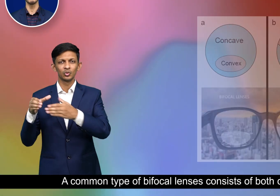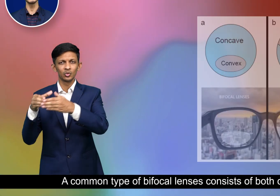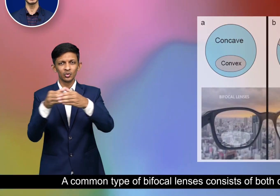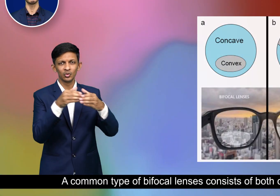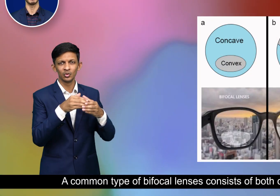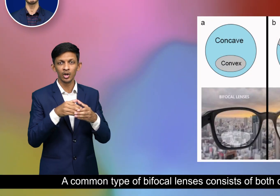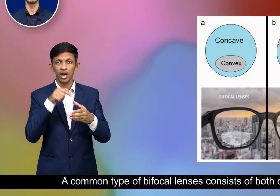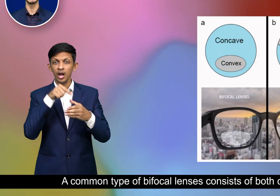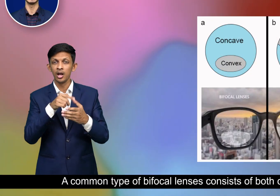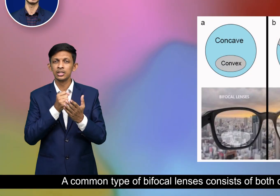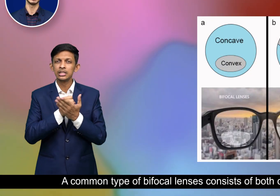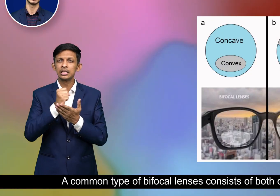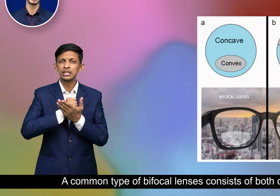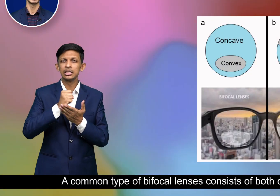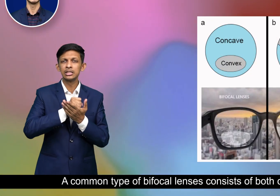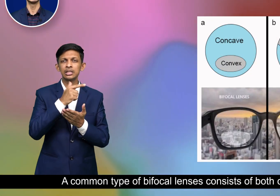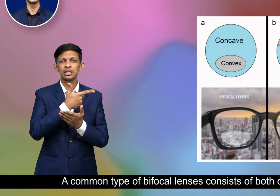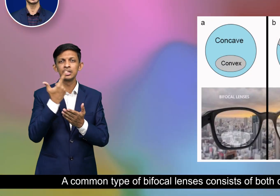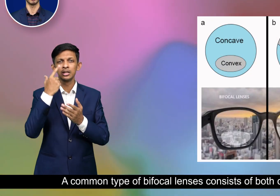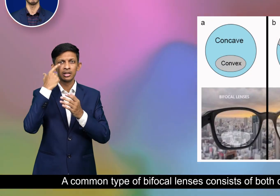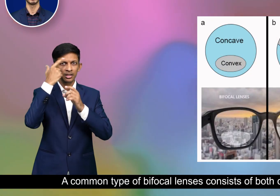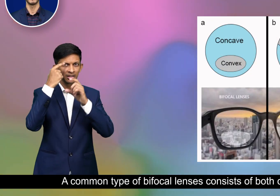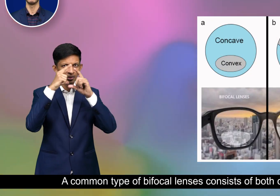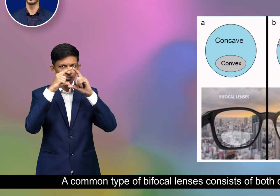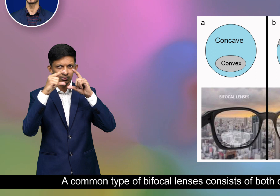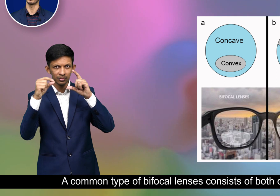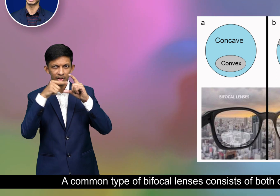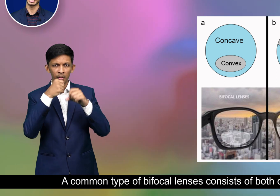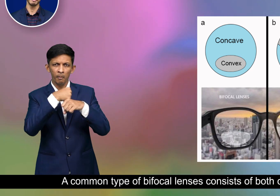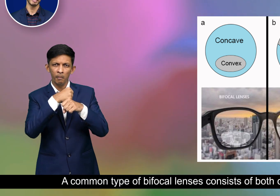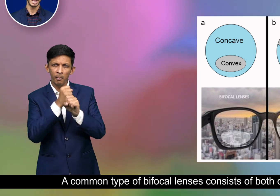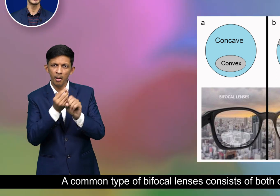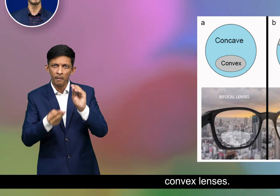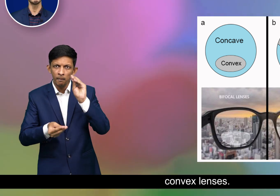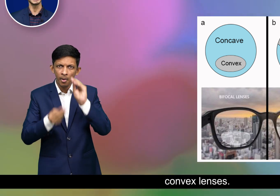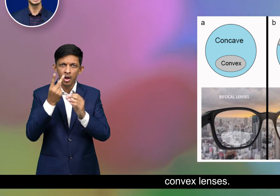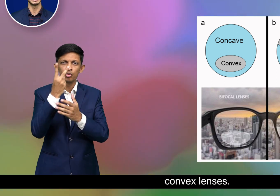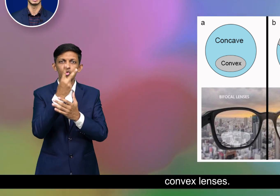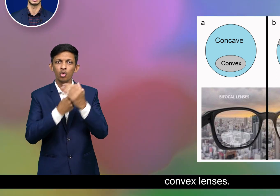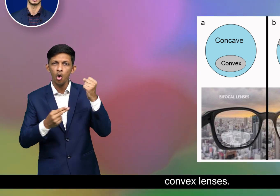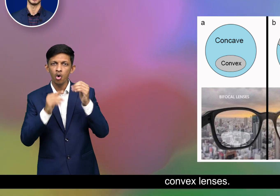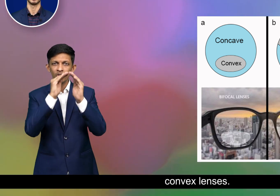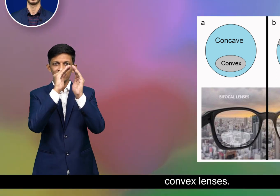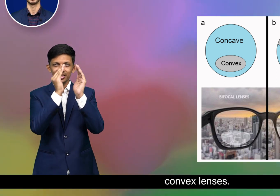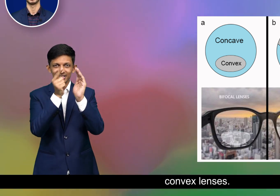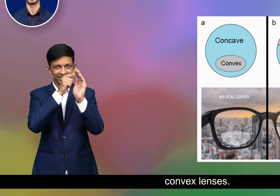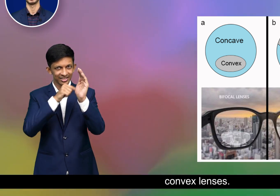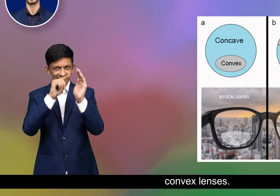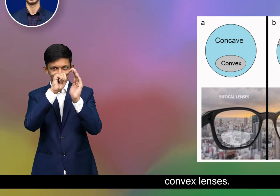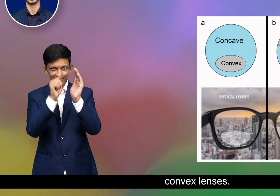A common type of bifocal lenses consists of both concave and convex lenses.